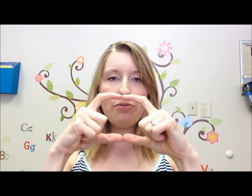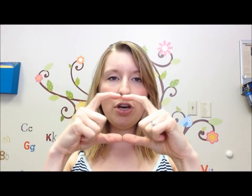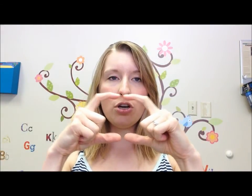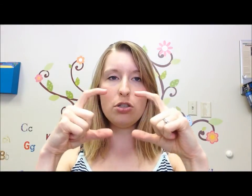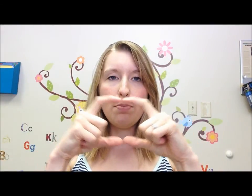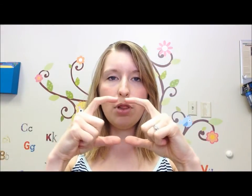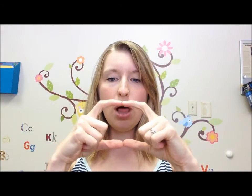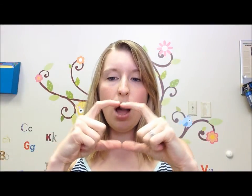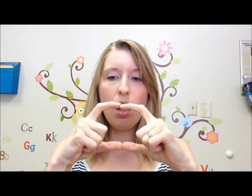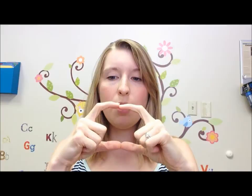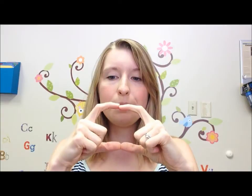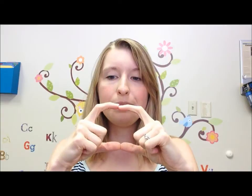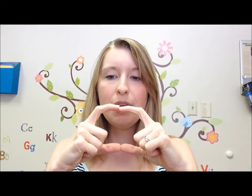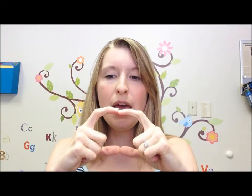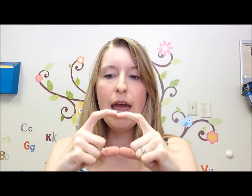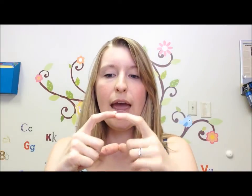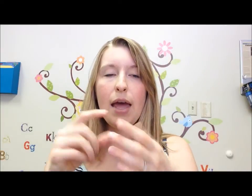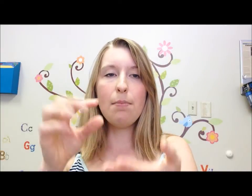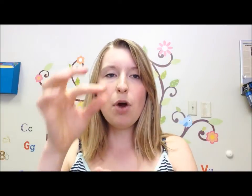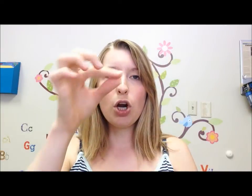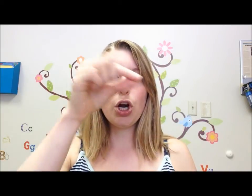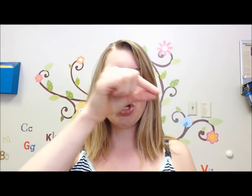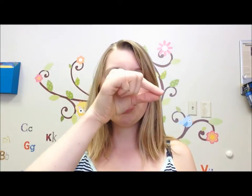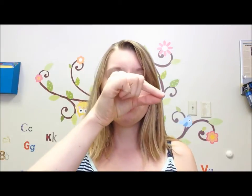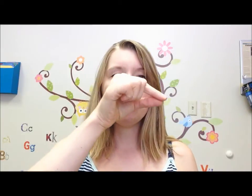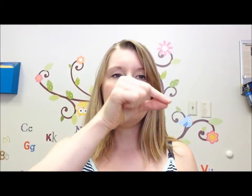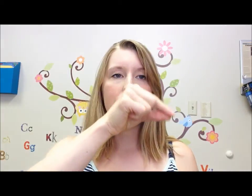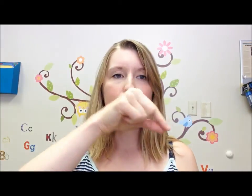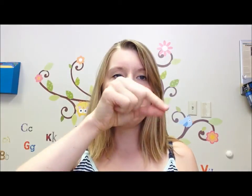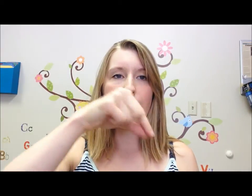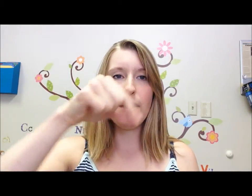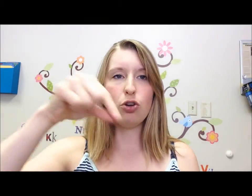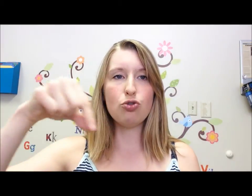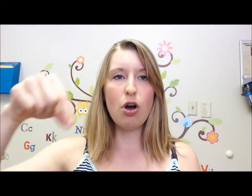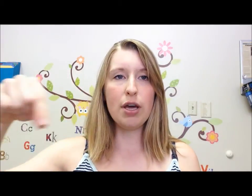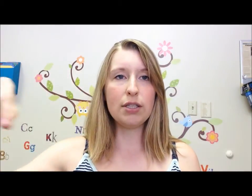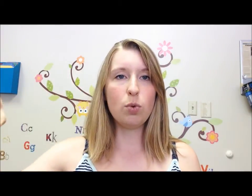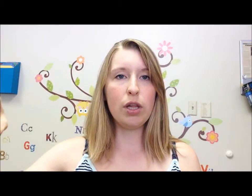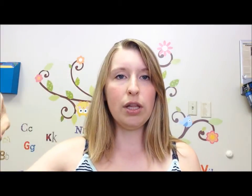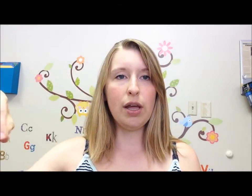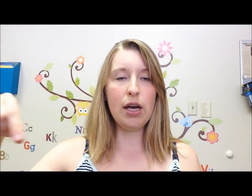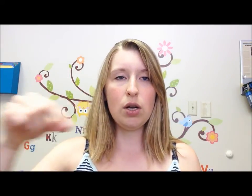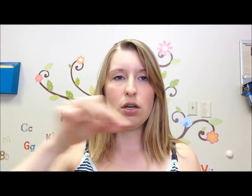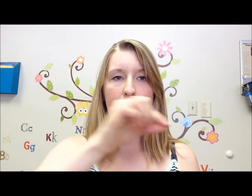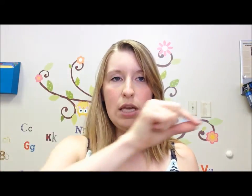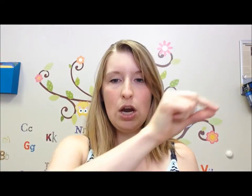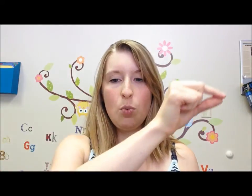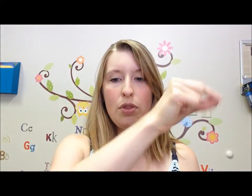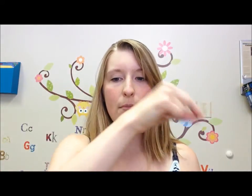fingers. Block. And marker. Pretend like you're drawing a squiggly line in the air with a